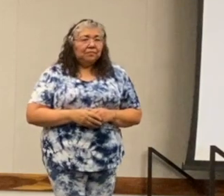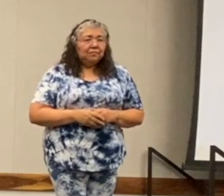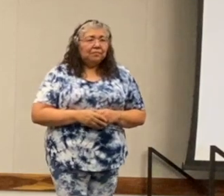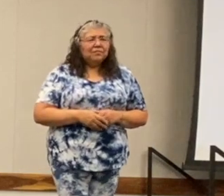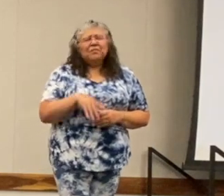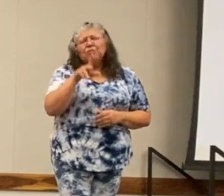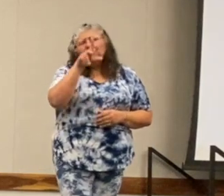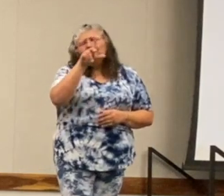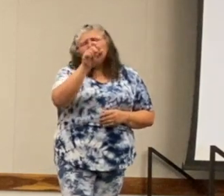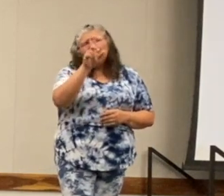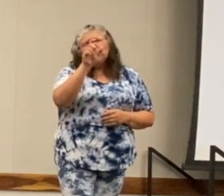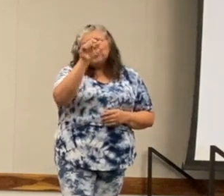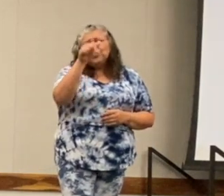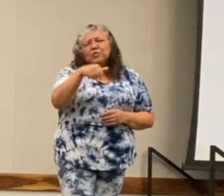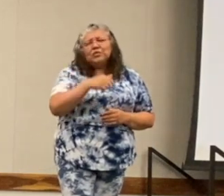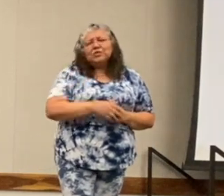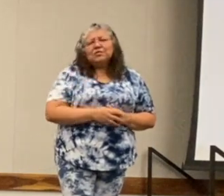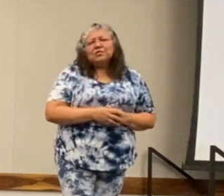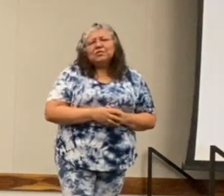The question is this.